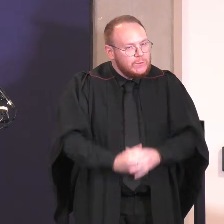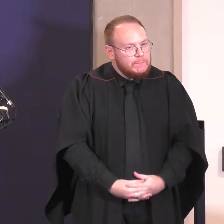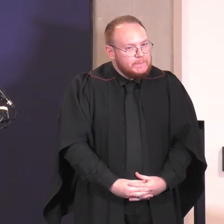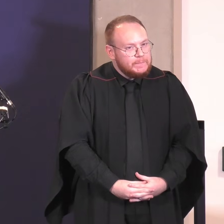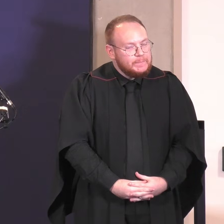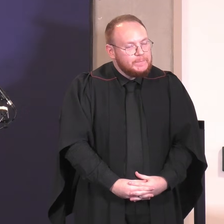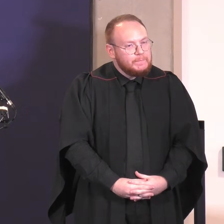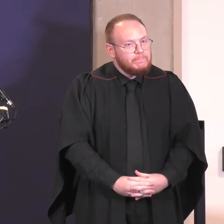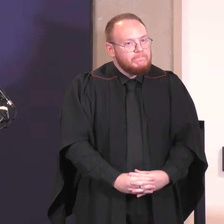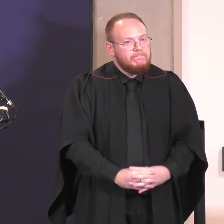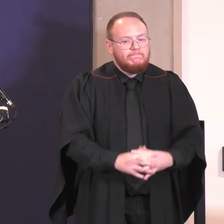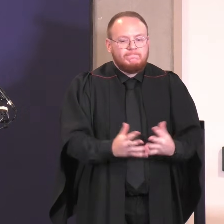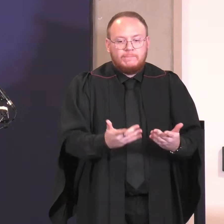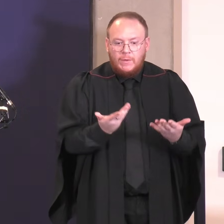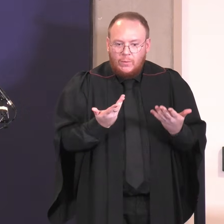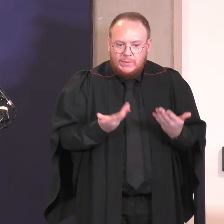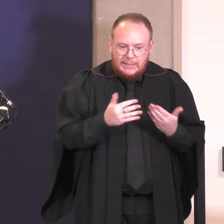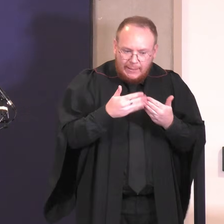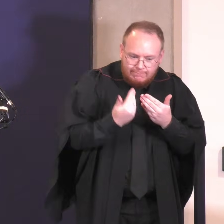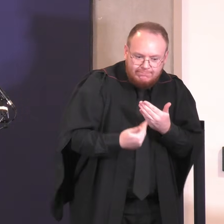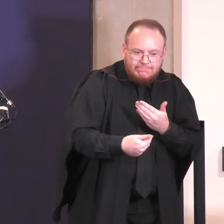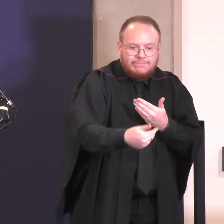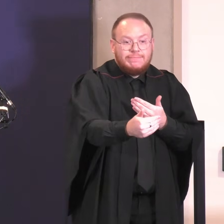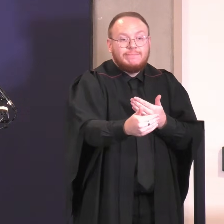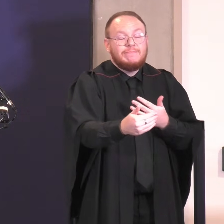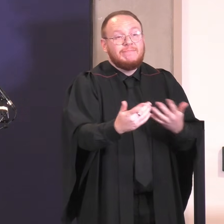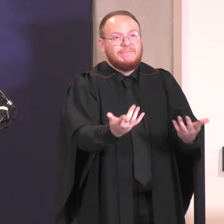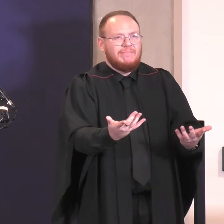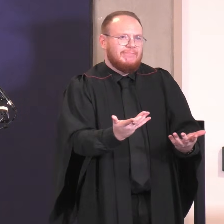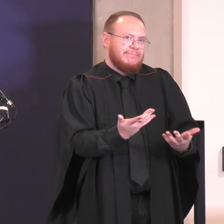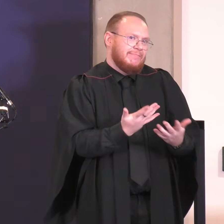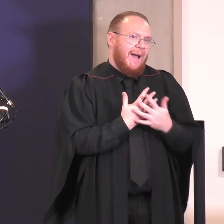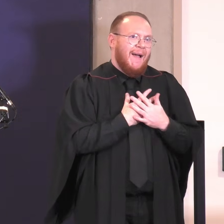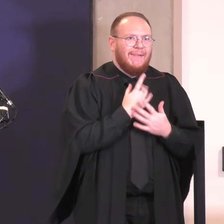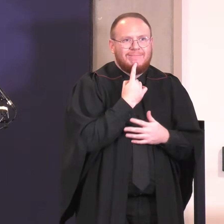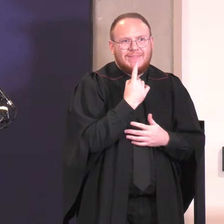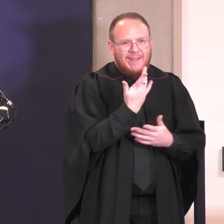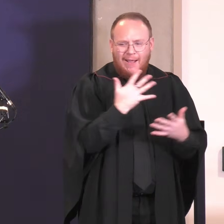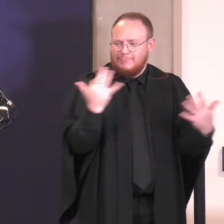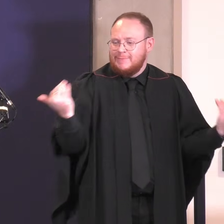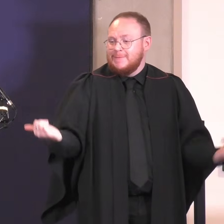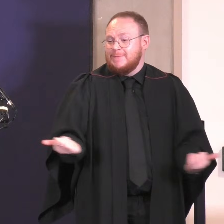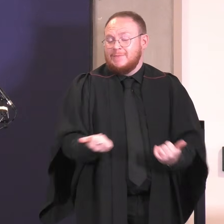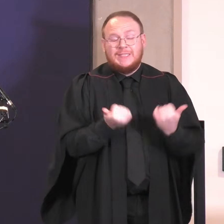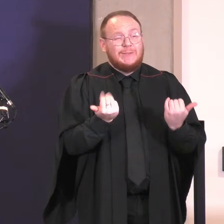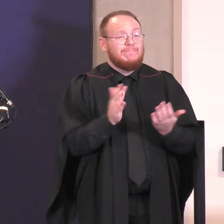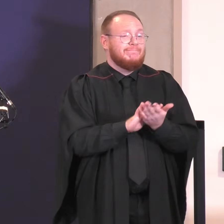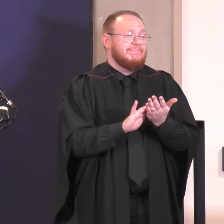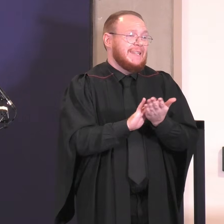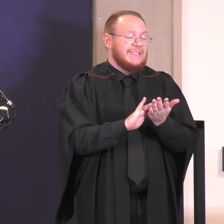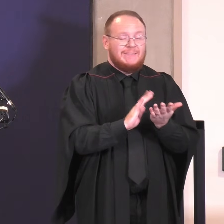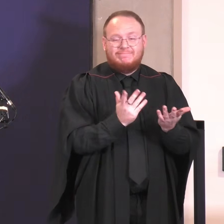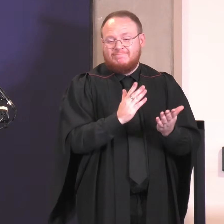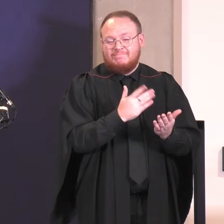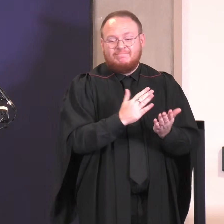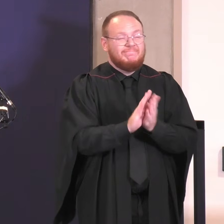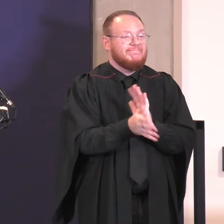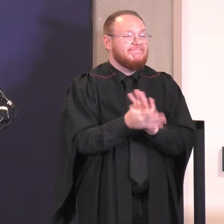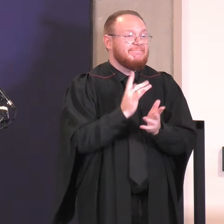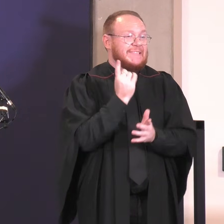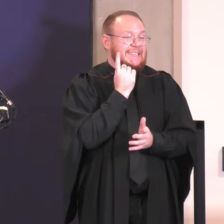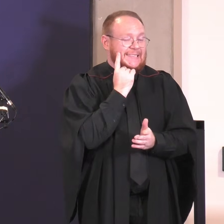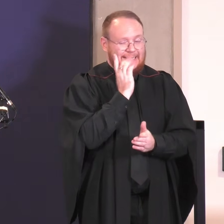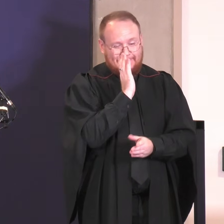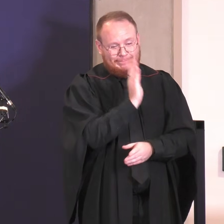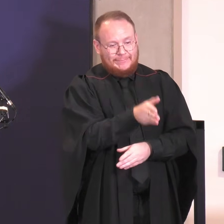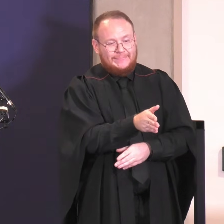As we go forward from today, I'd love to say that we've crossed some imaginary finish line and that everything will be grand.